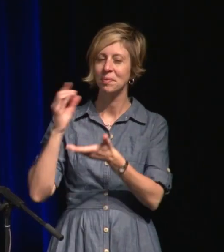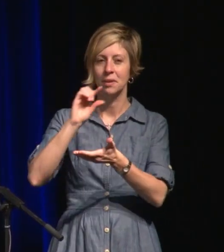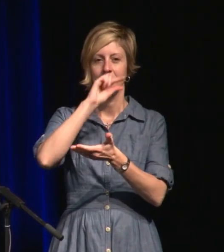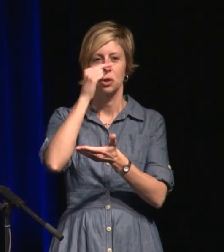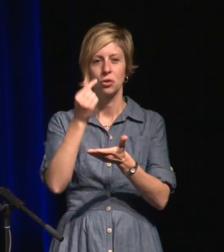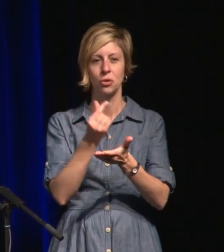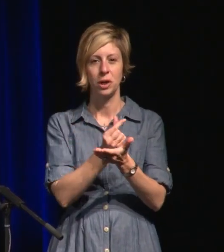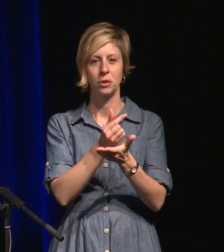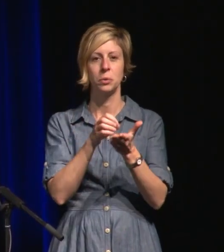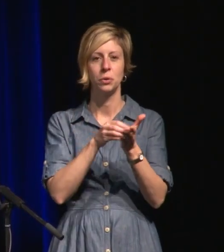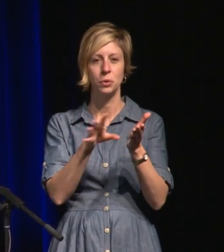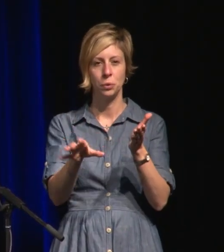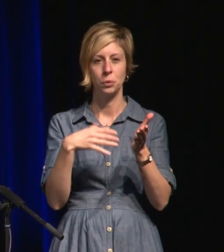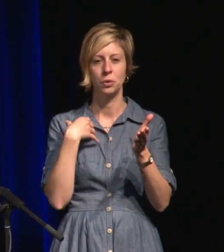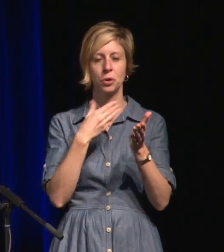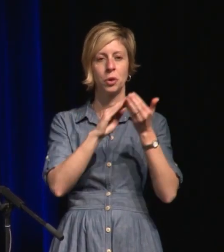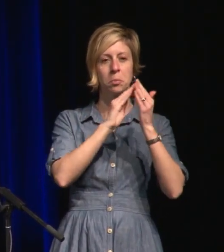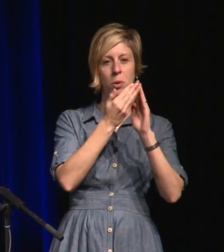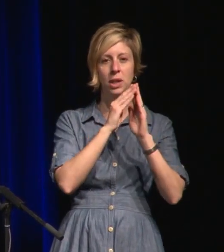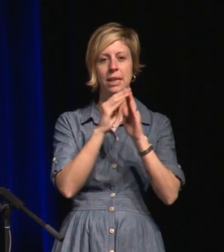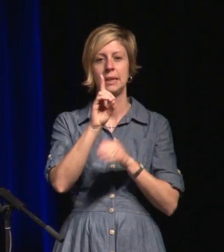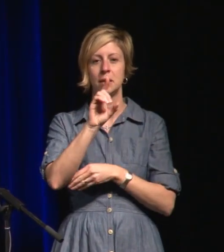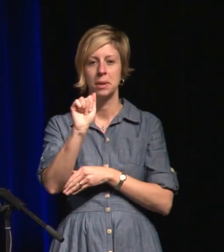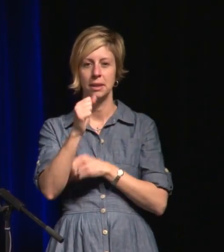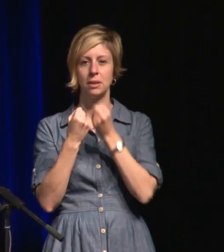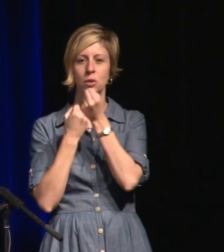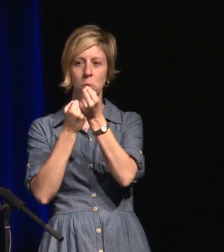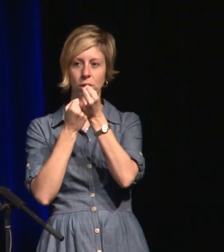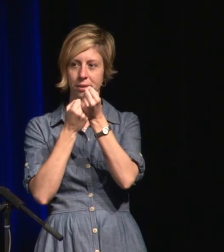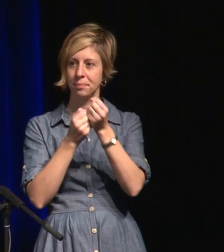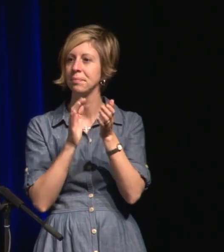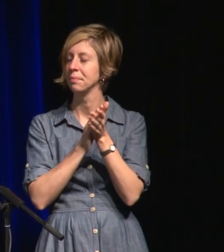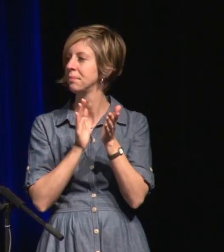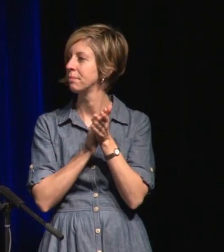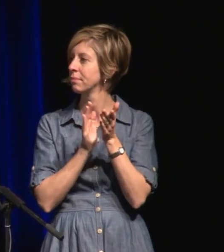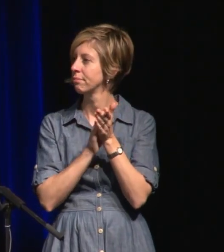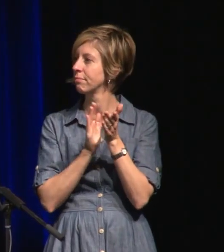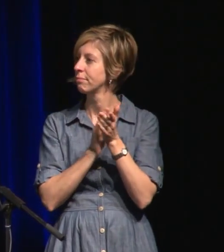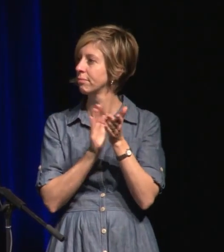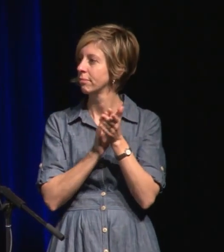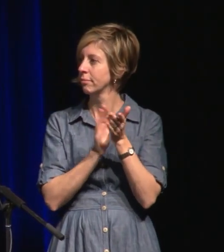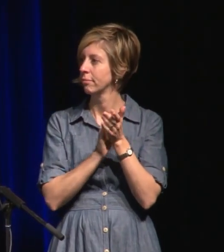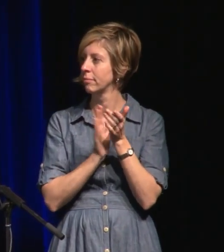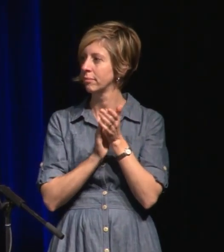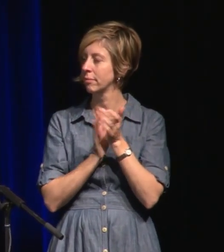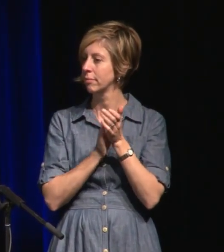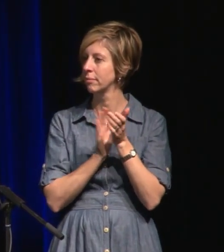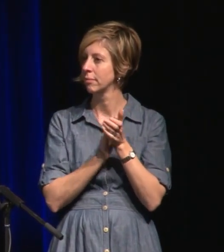graduates, Community Disability Supports.